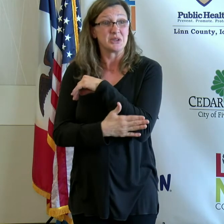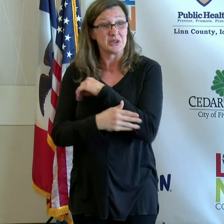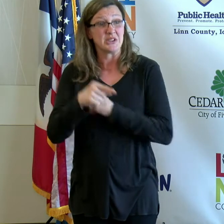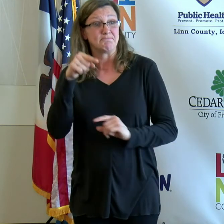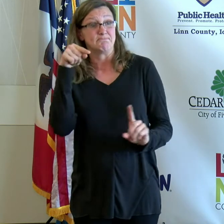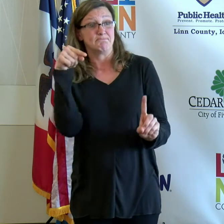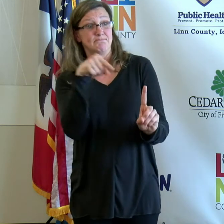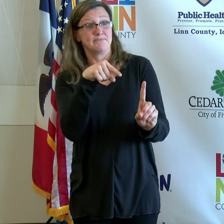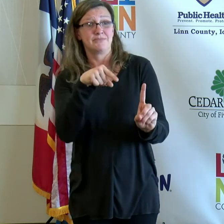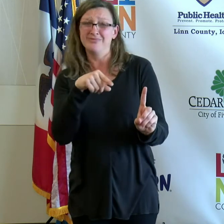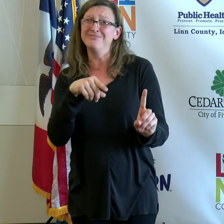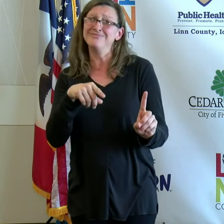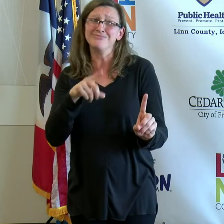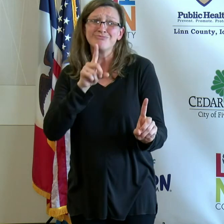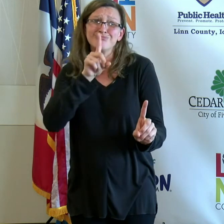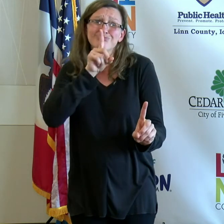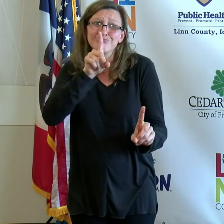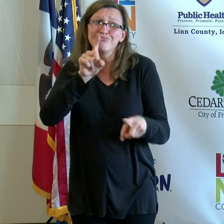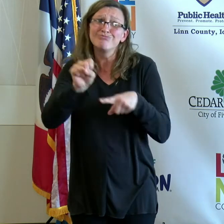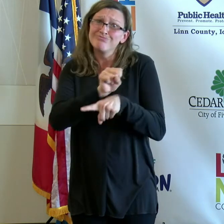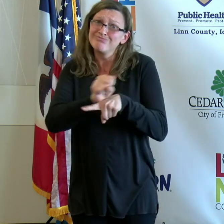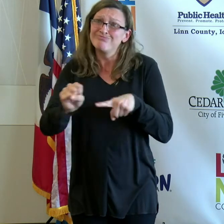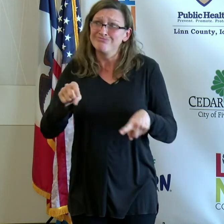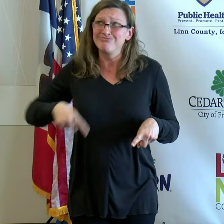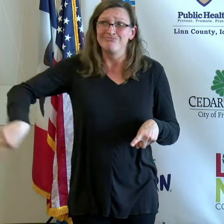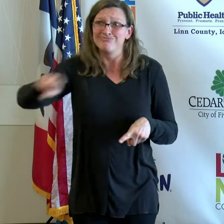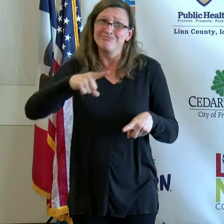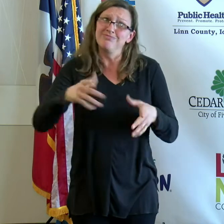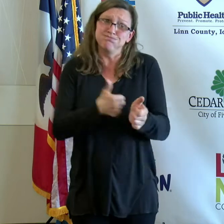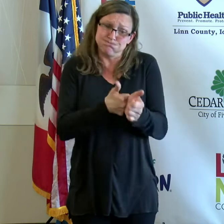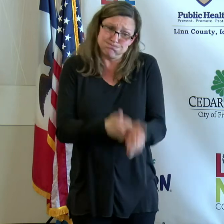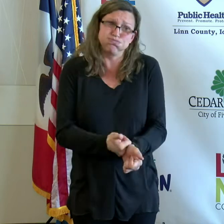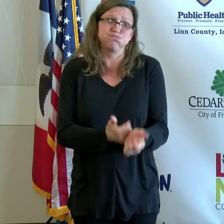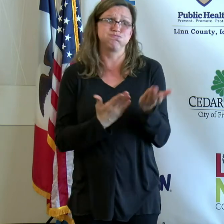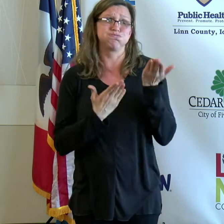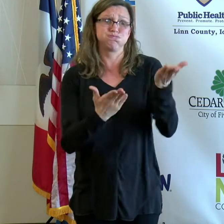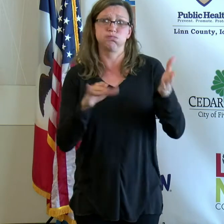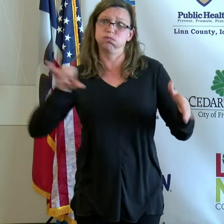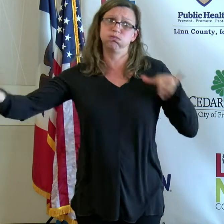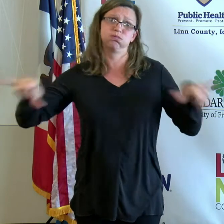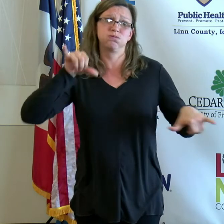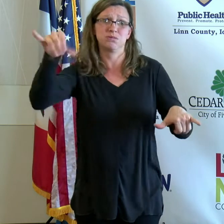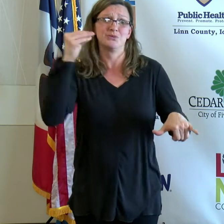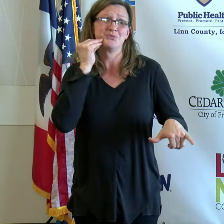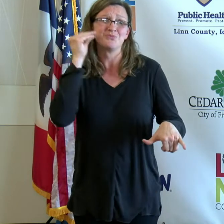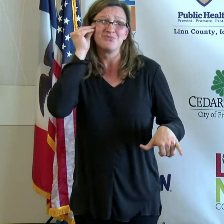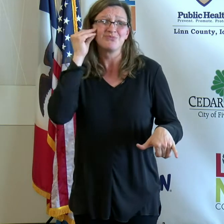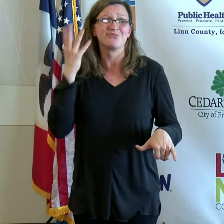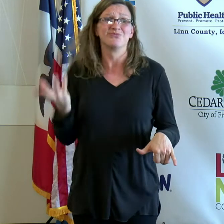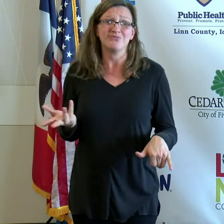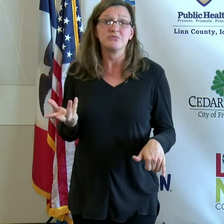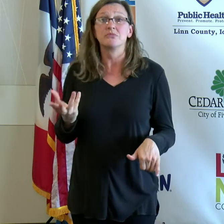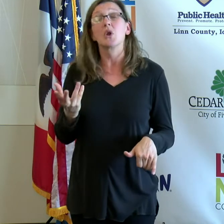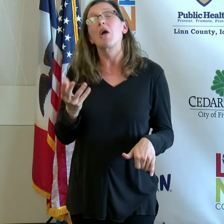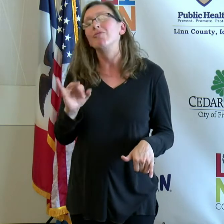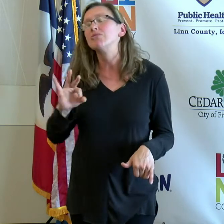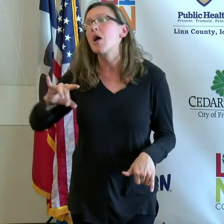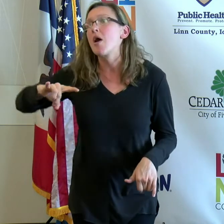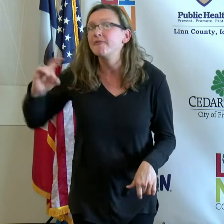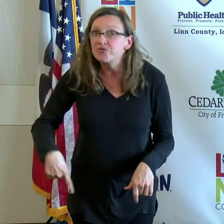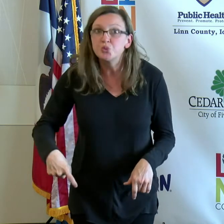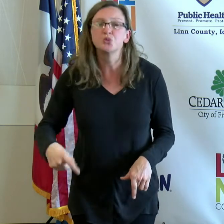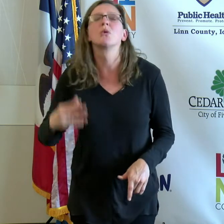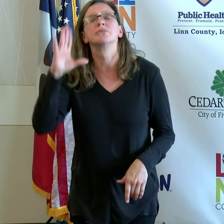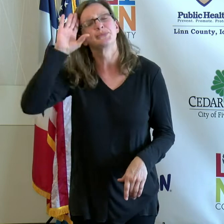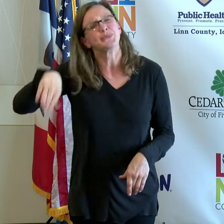staying home and are only leaving for the essential purposes, such as going to the grocery store or picking